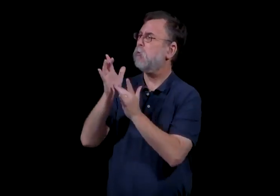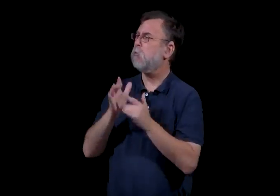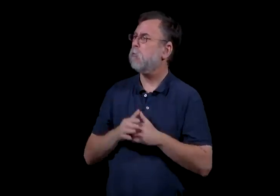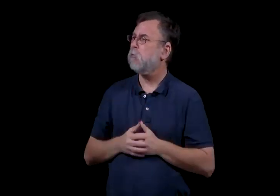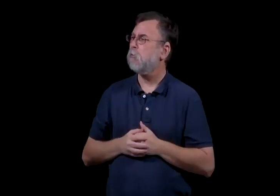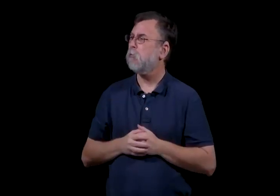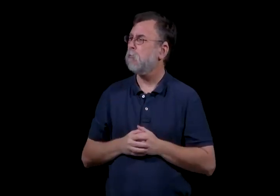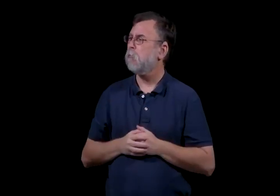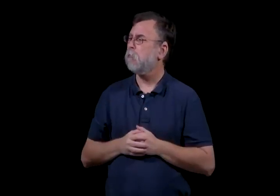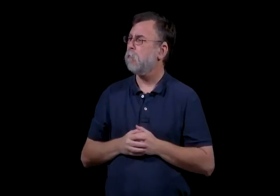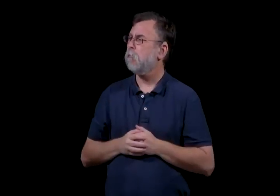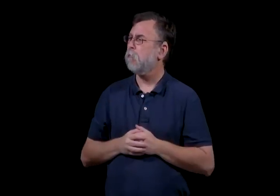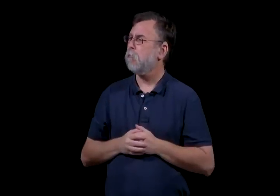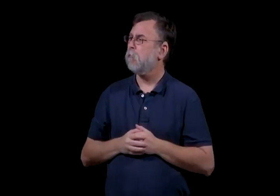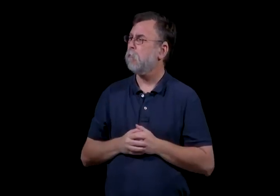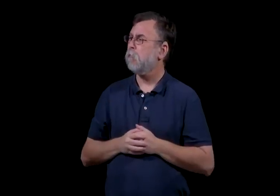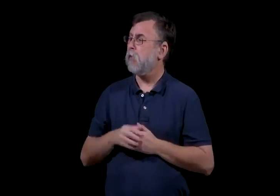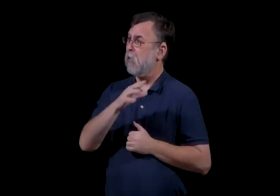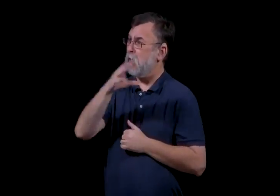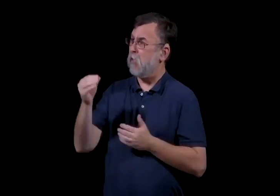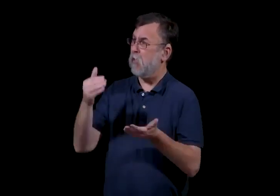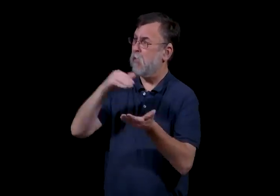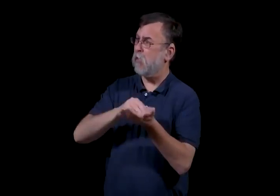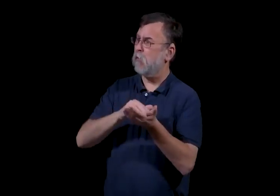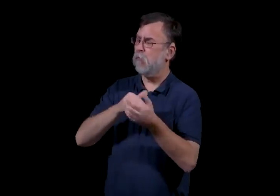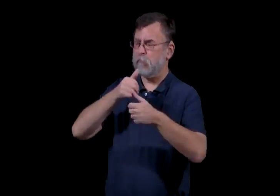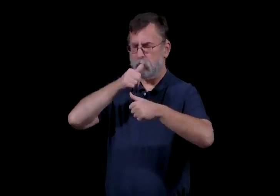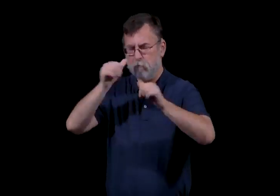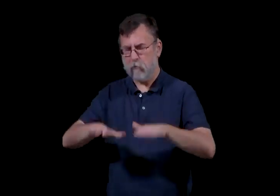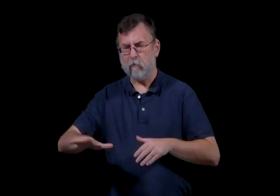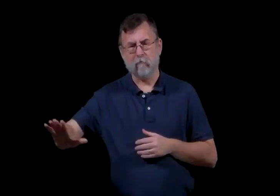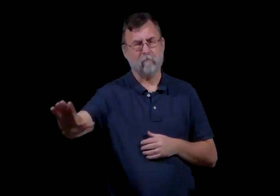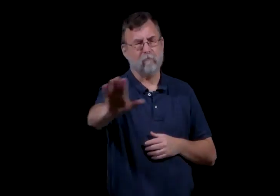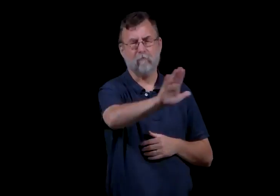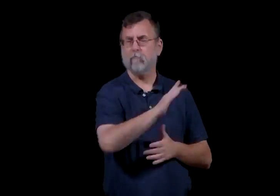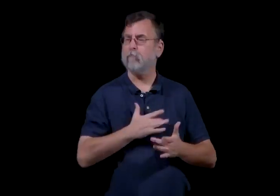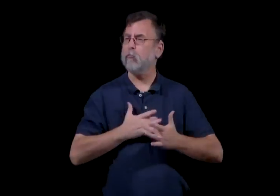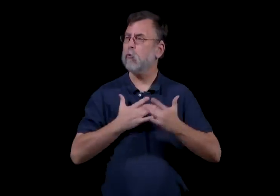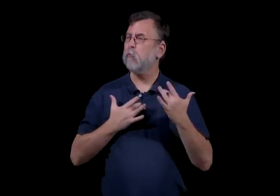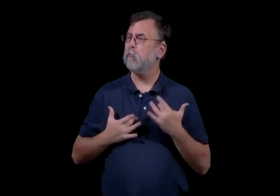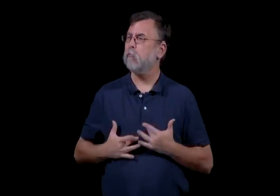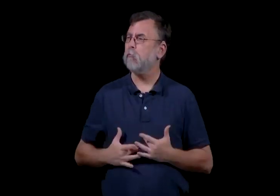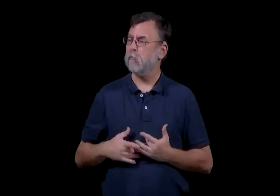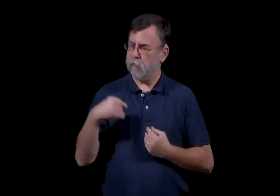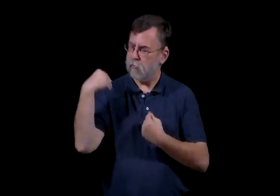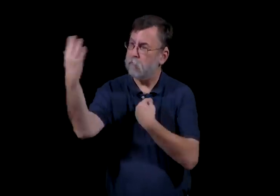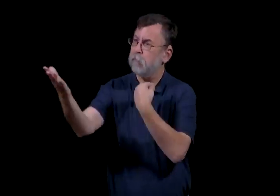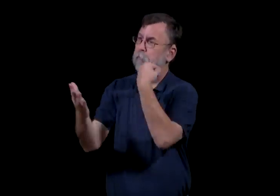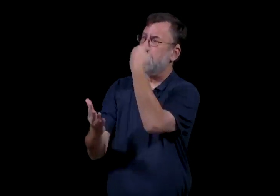same beam as you do, Lord, that we would reach out to others through our lives, through our behaviors, through our attitude.